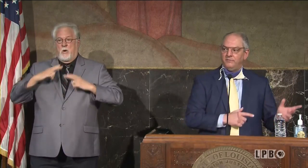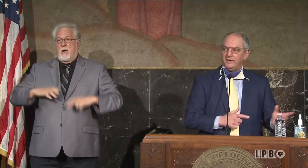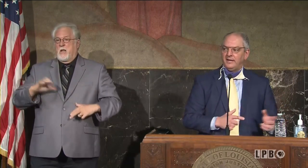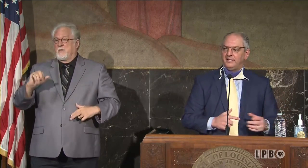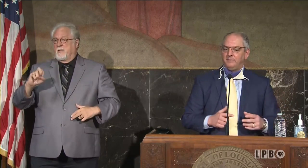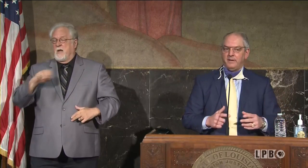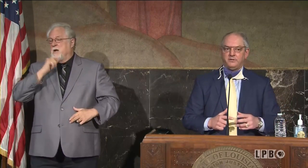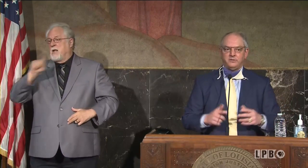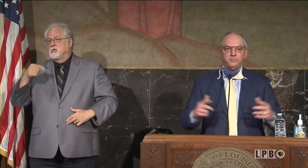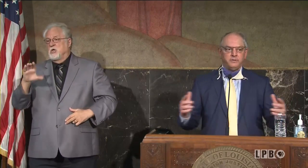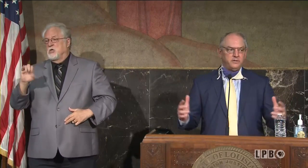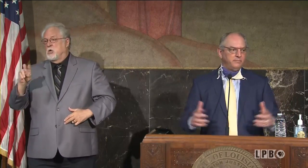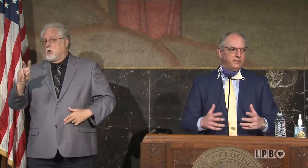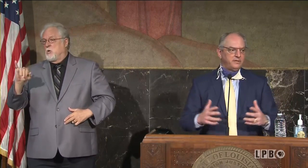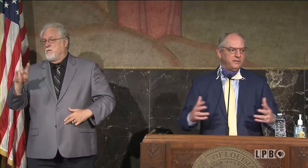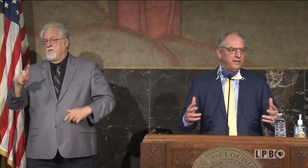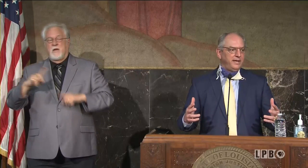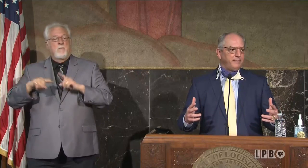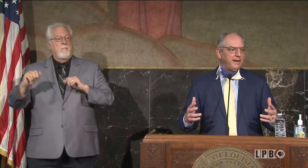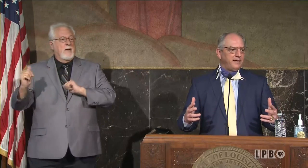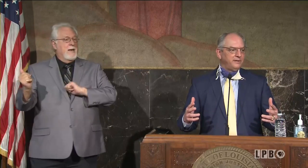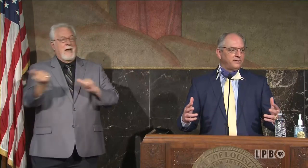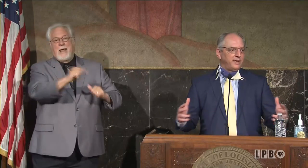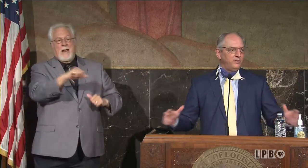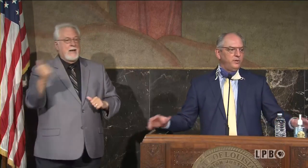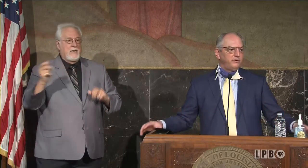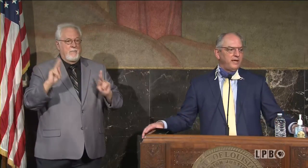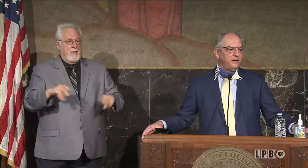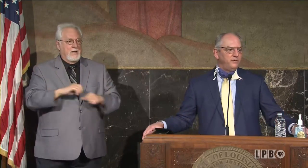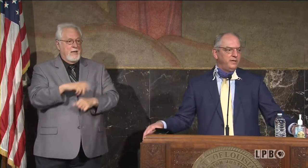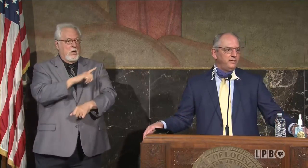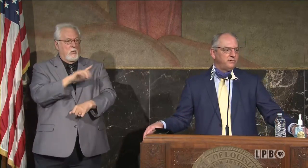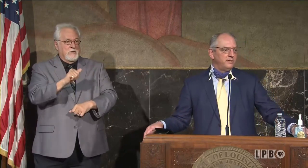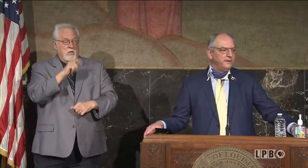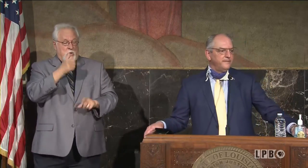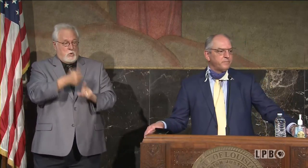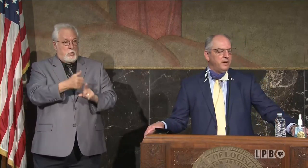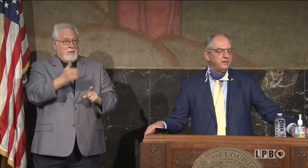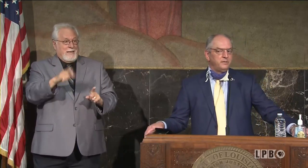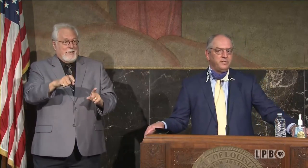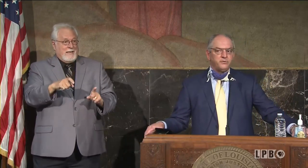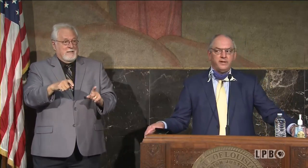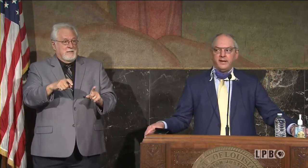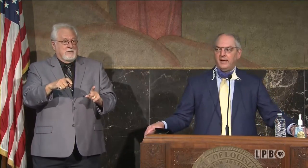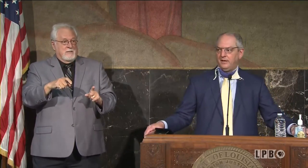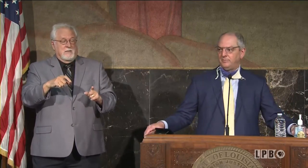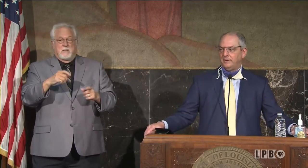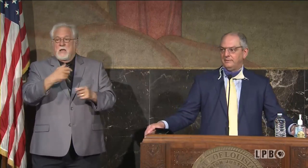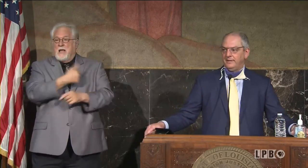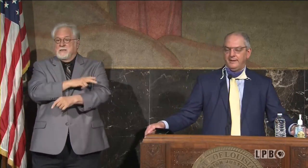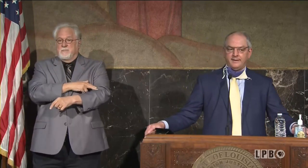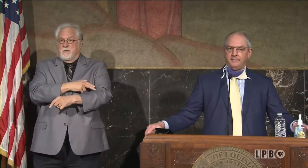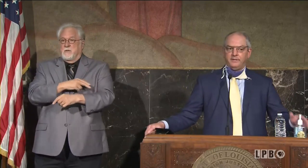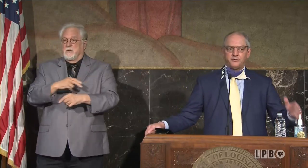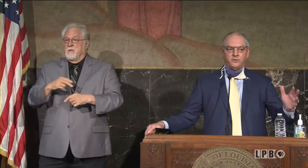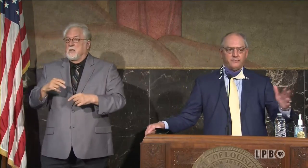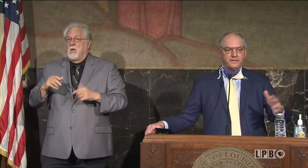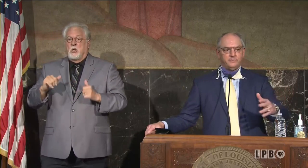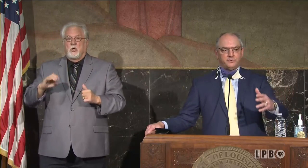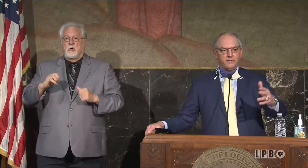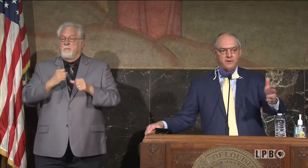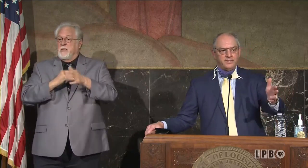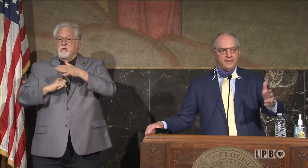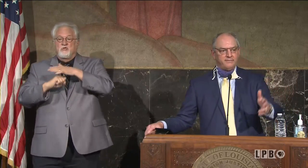just to COVID-19 patients, but to anybody in the state of Louisiana who needs to be treated in a hospital. And they could be